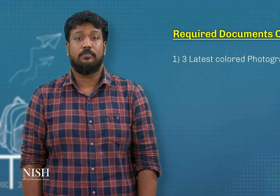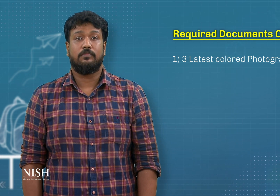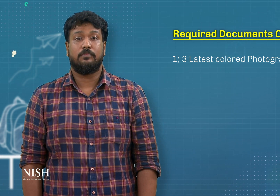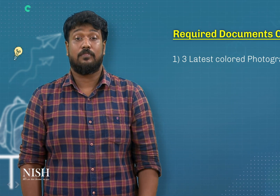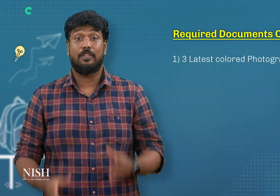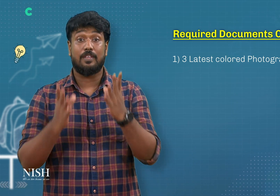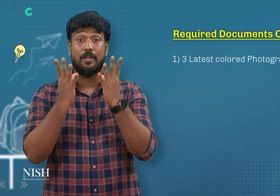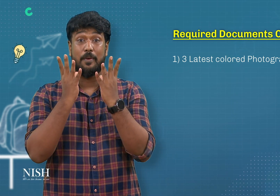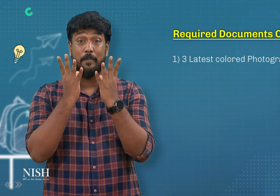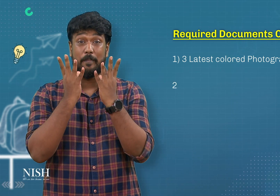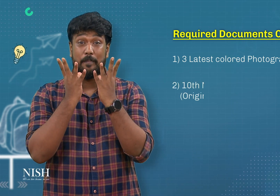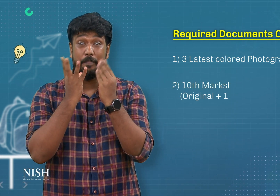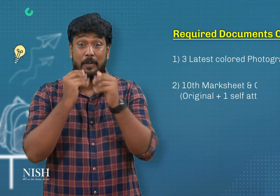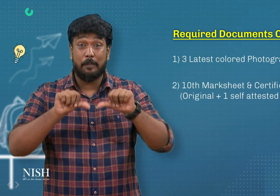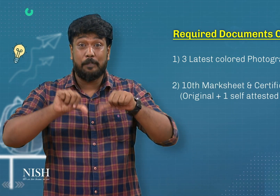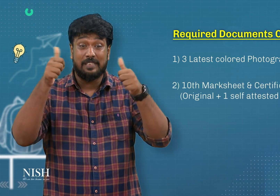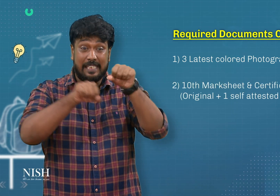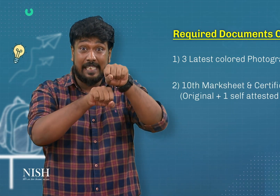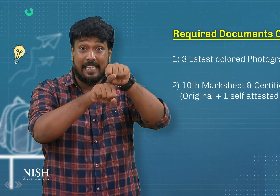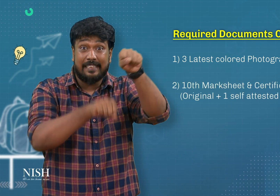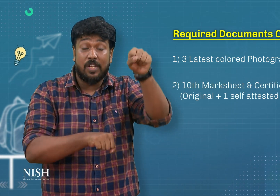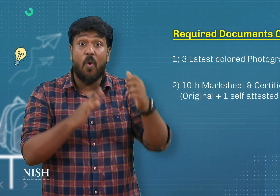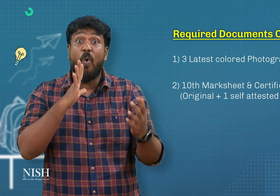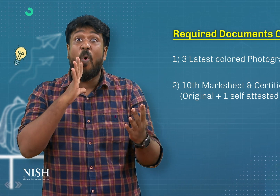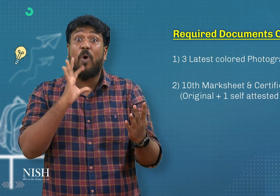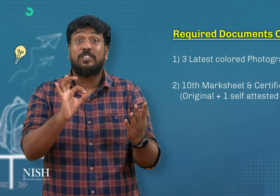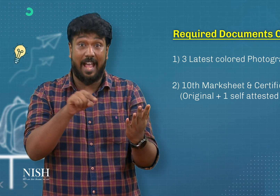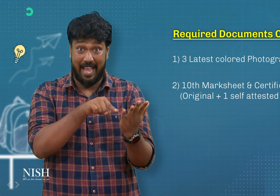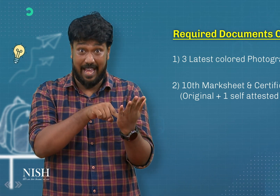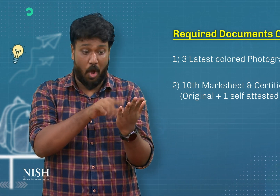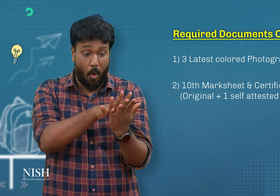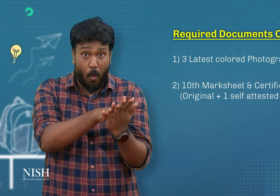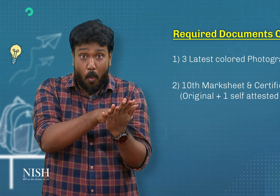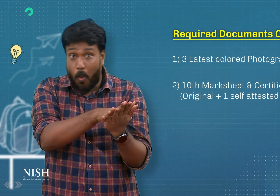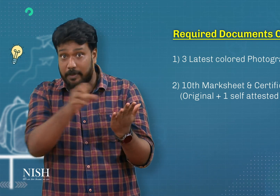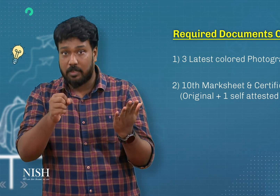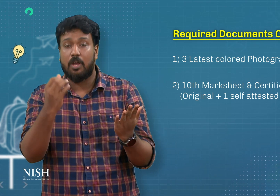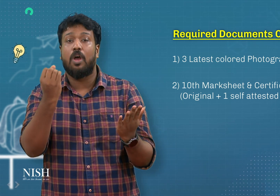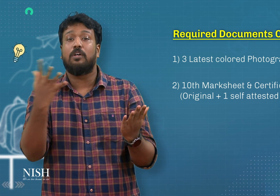tenth mark sheet and certificate, original plus 1 self-attested copy.